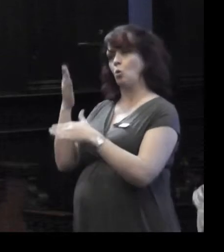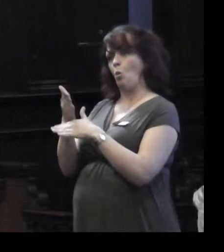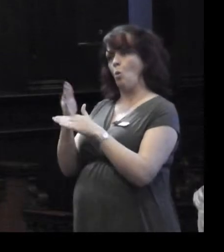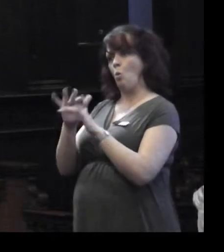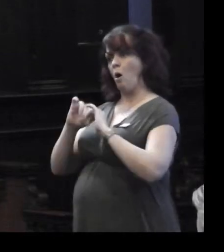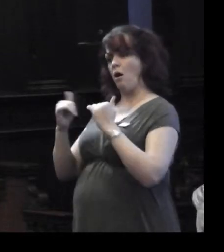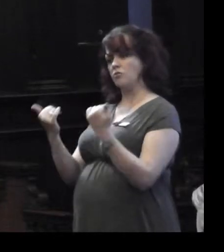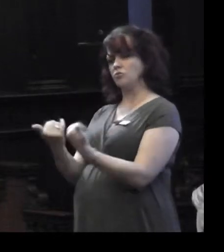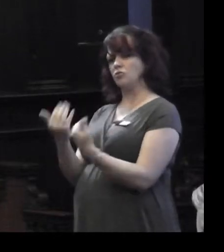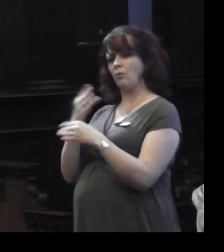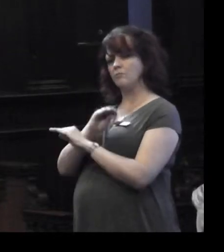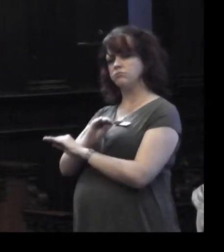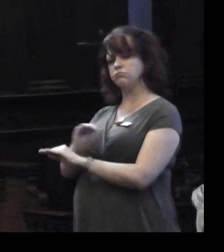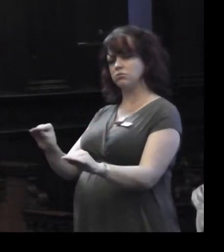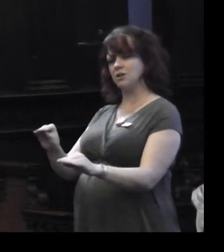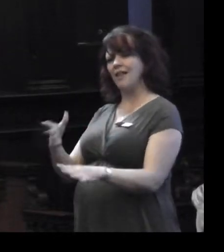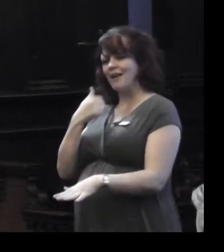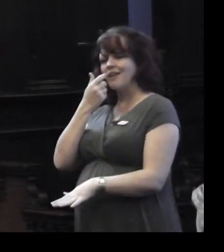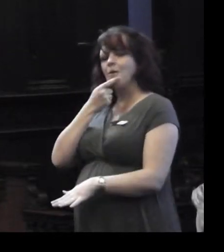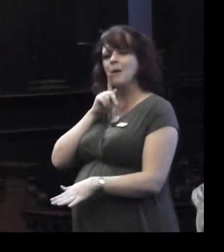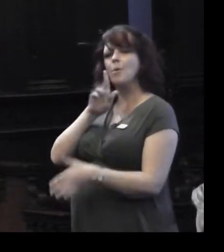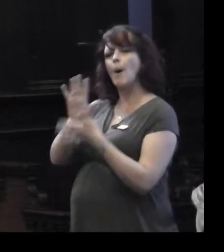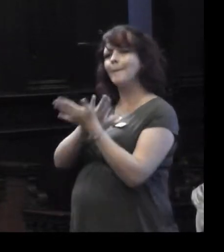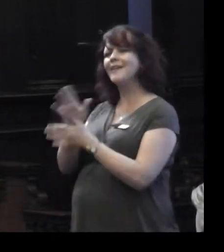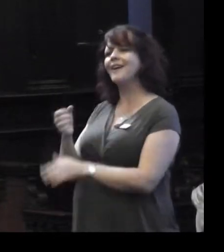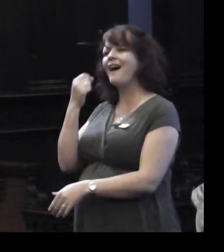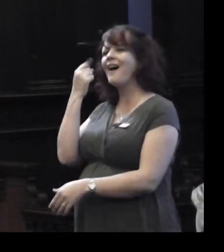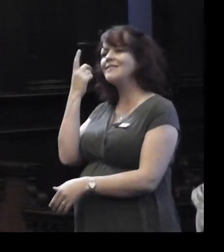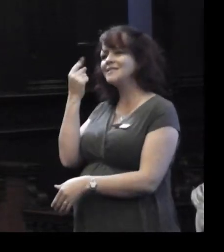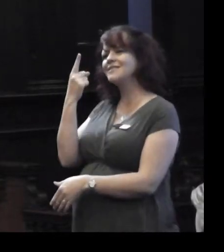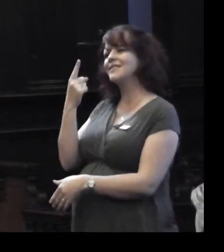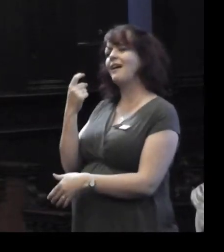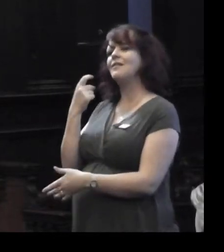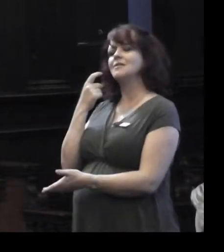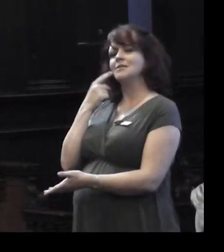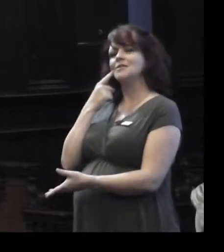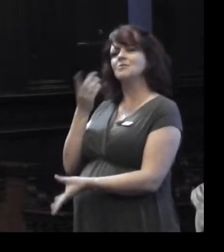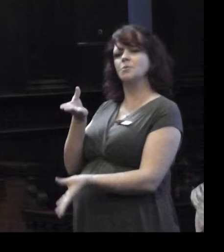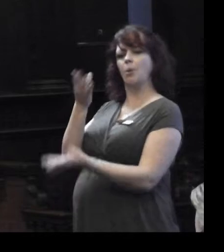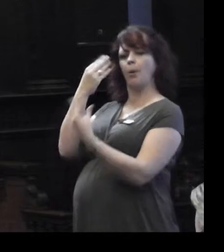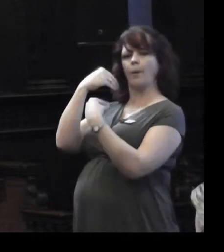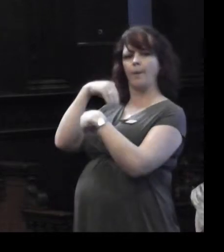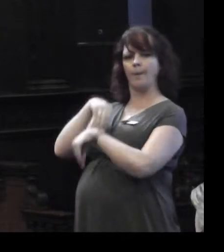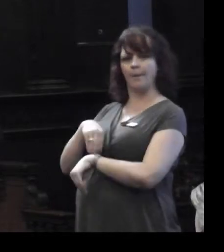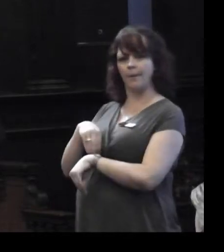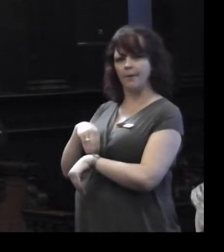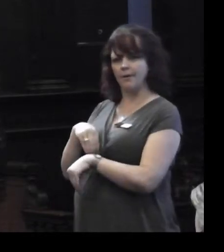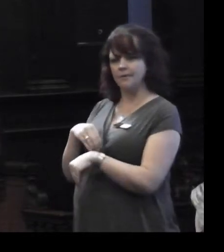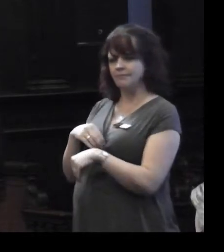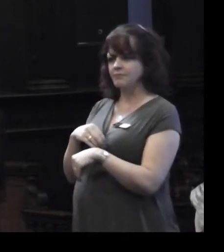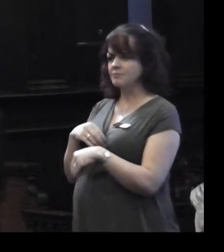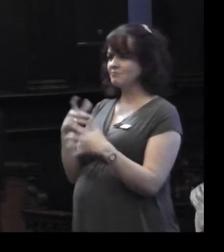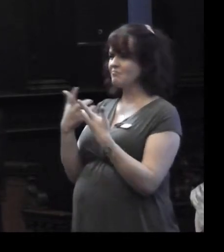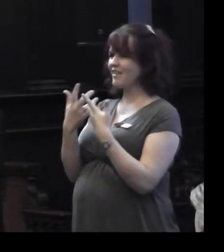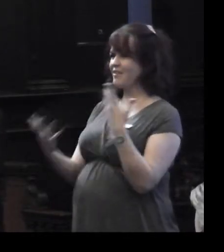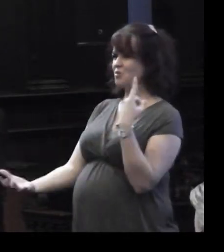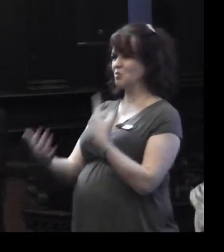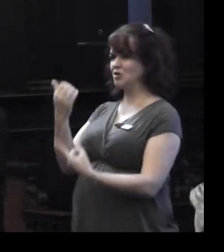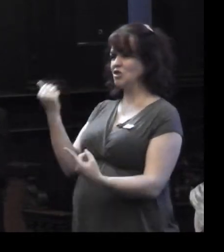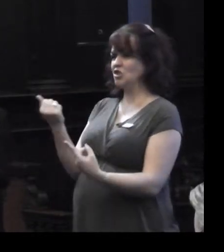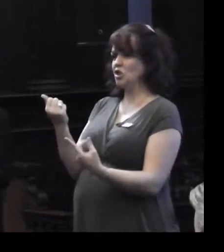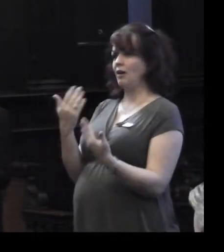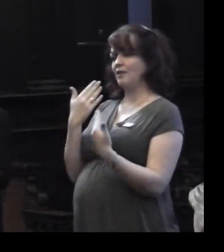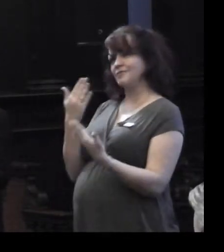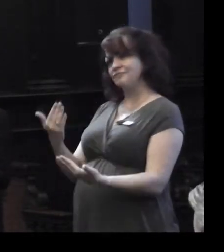understand and place within their own lifestyles. The only way to achieve this was to start with